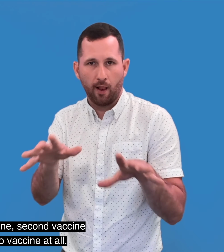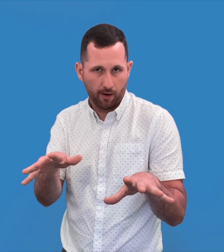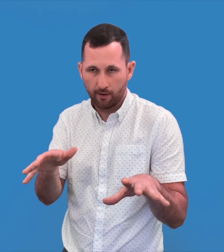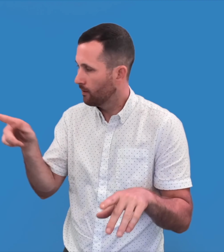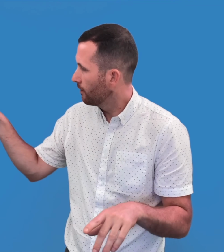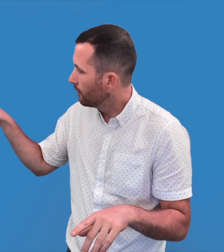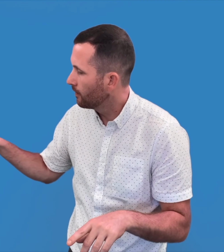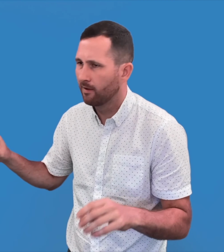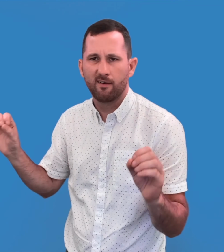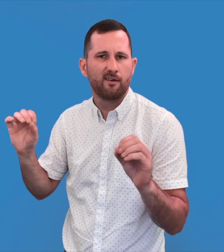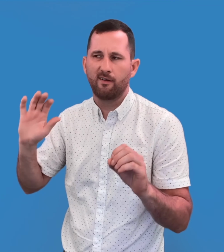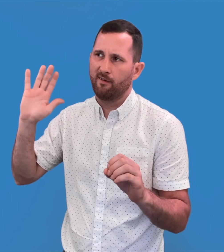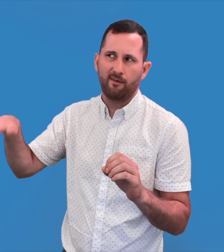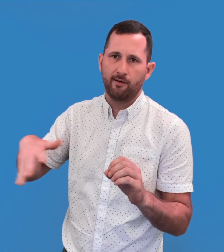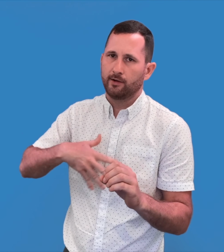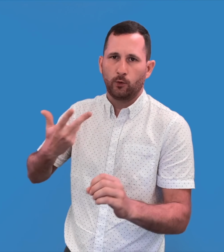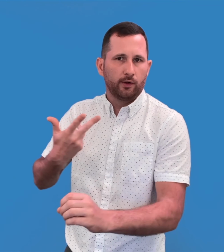no vaccine at all.